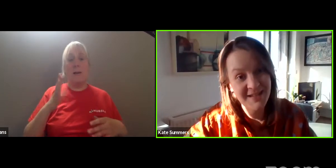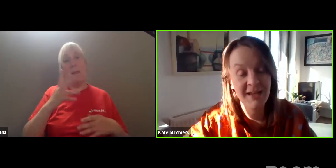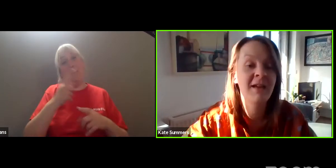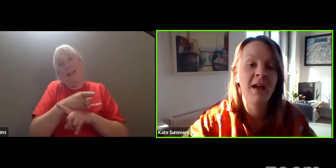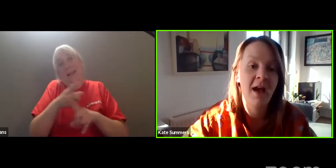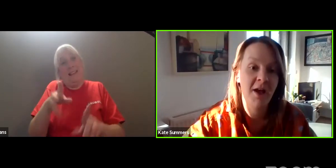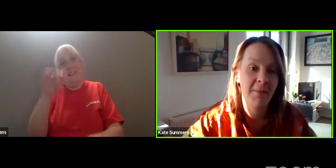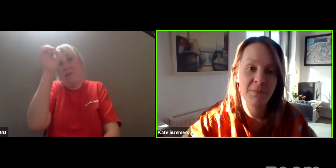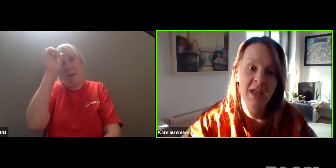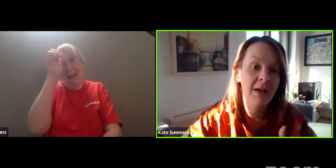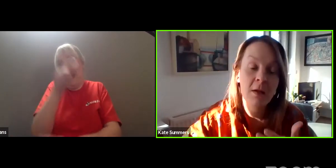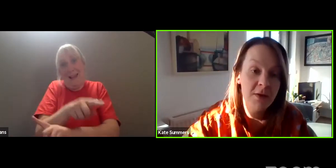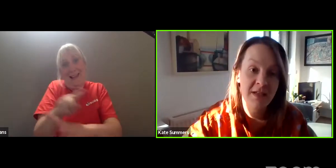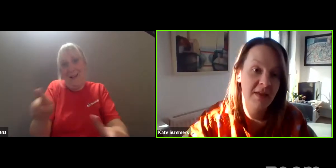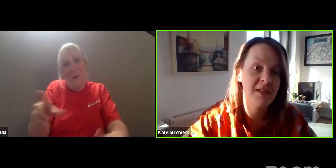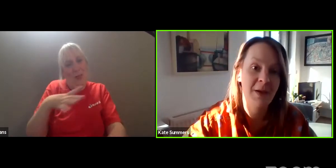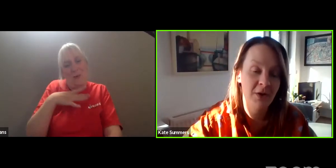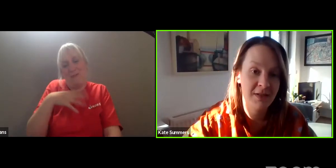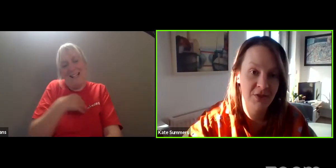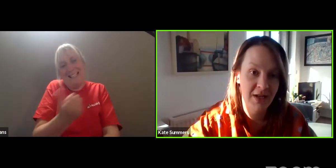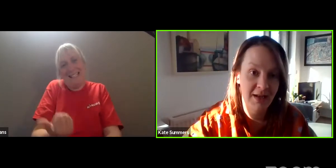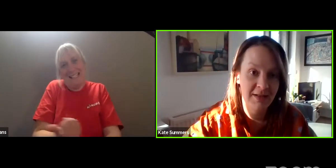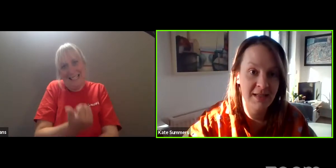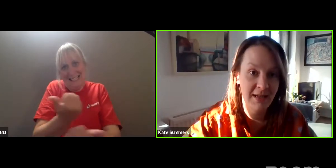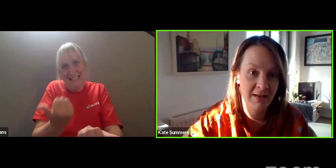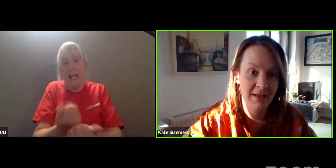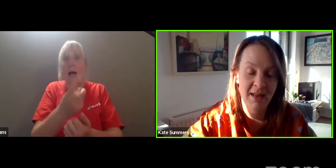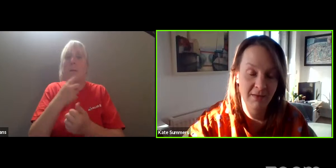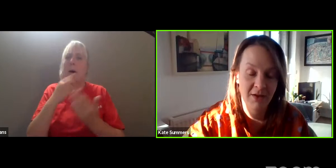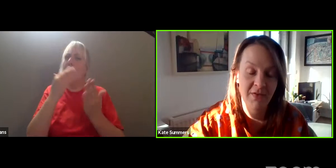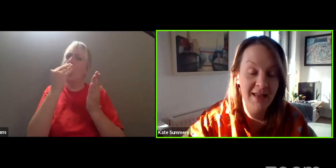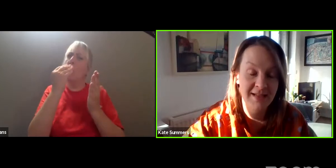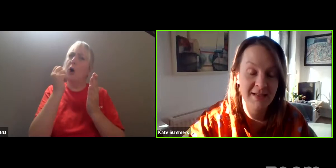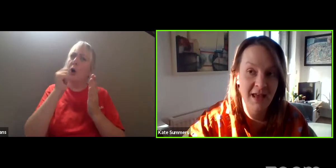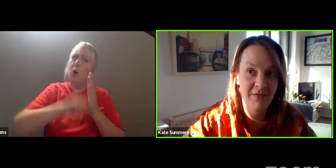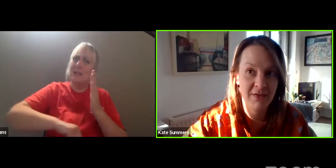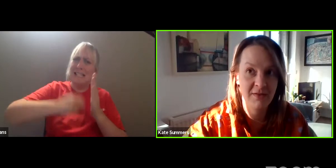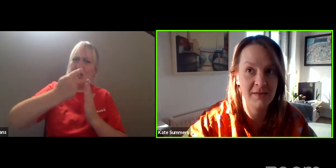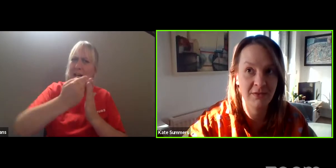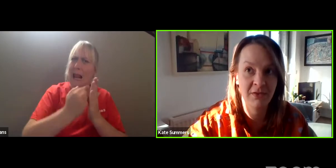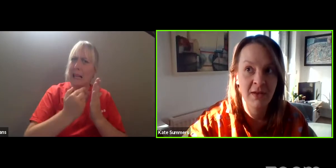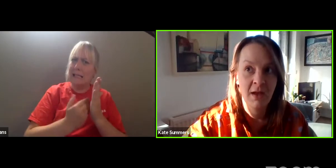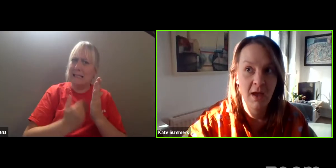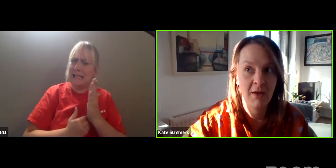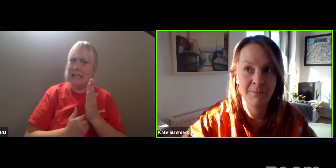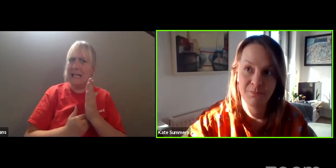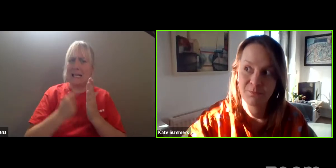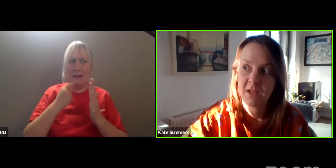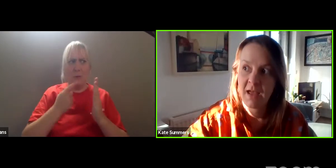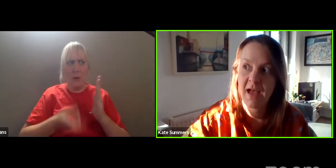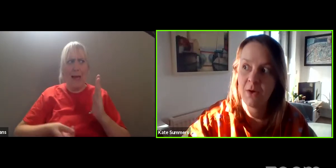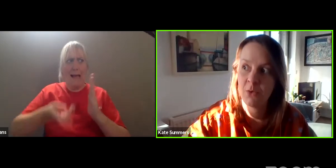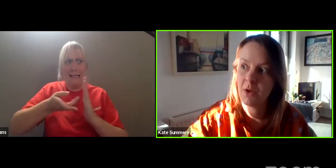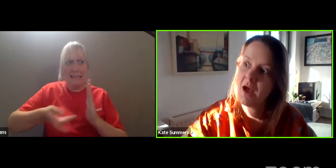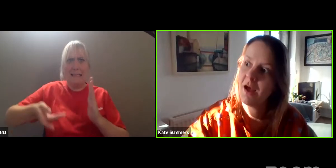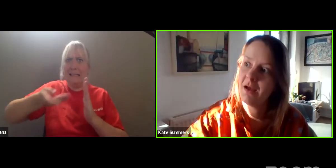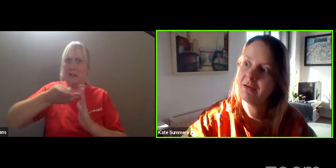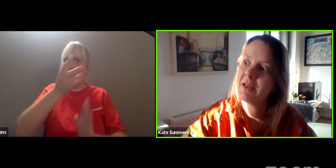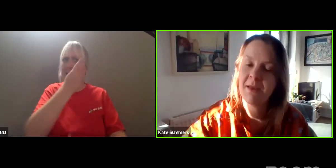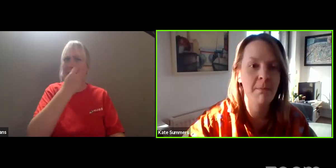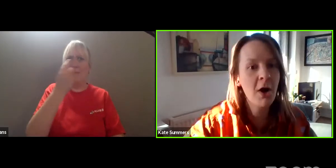people listening, including things about conditionality, and again, kind of adding to the evidence of